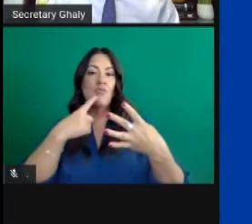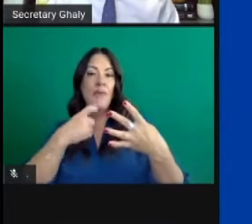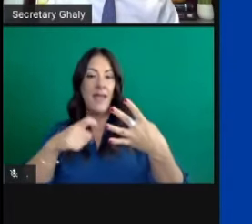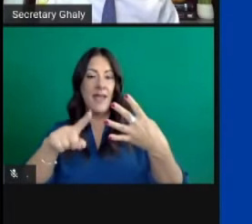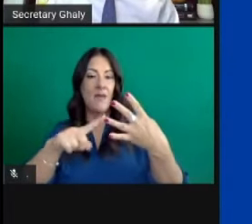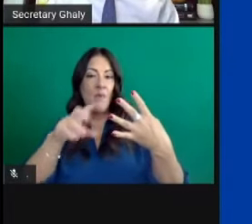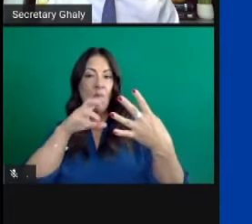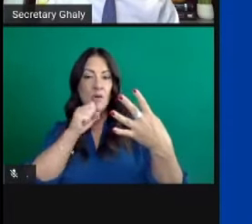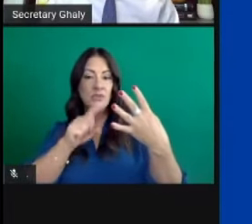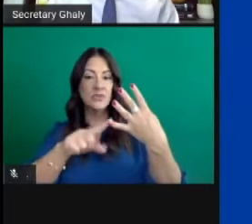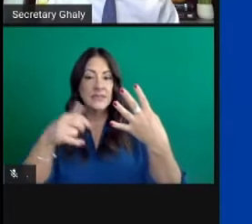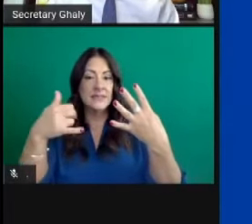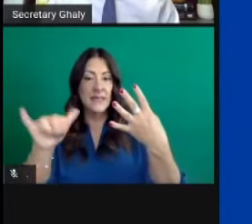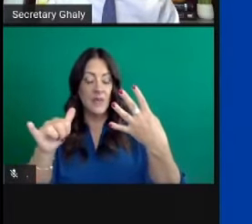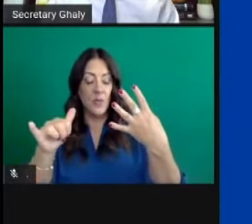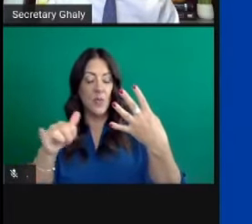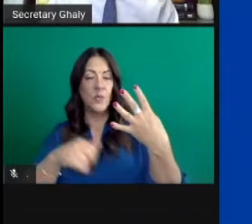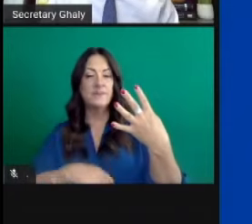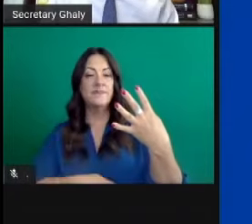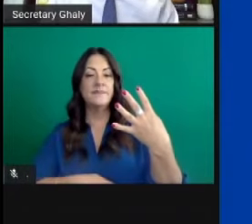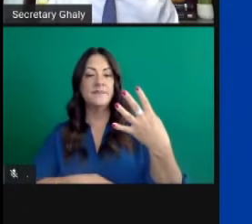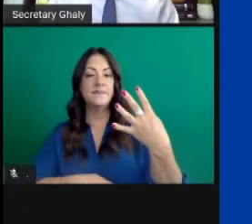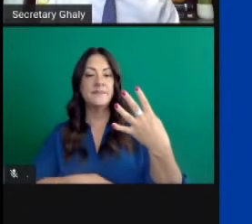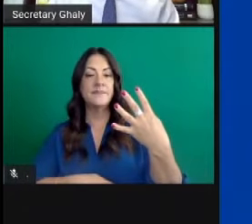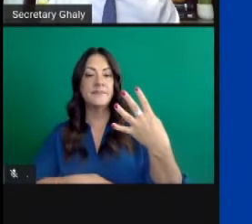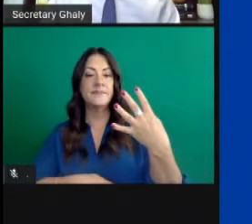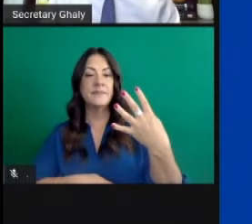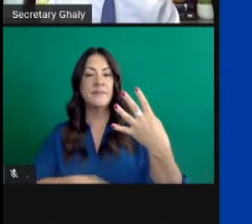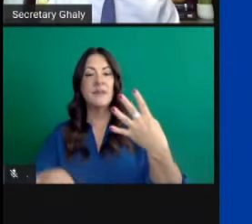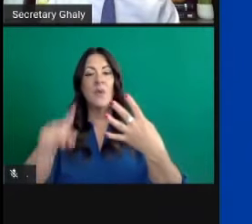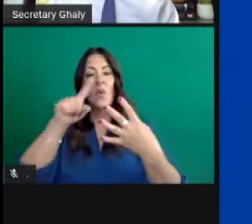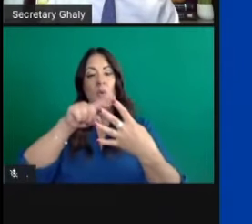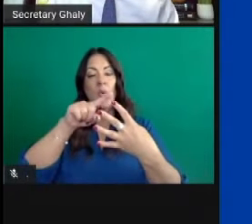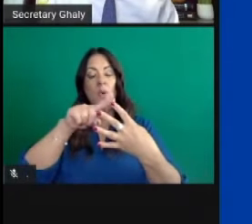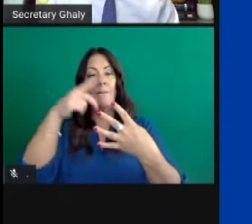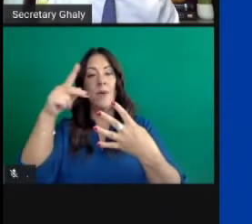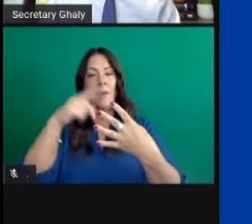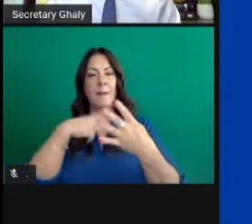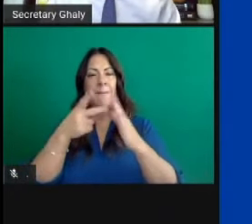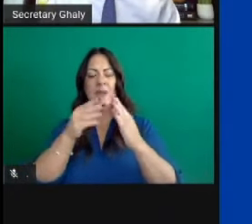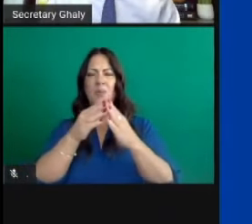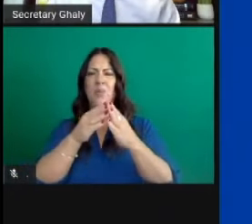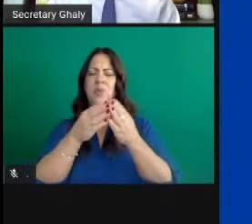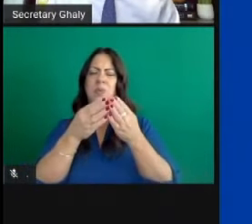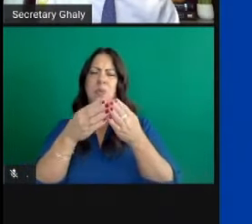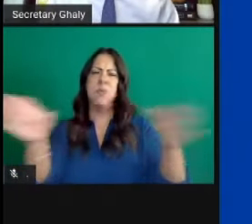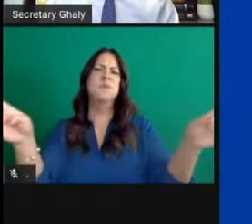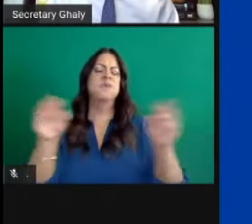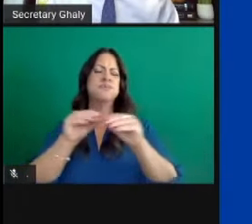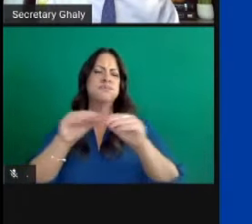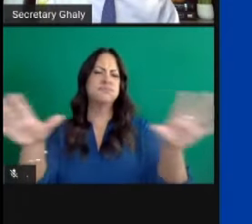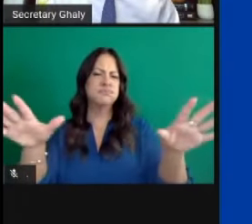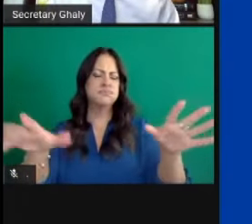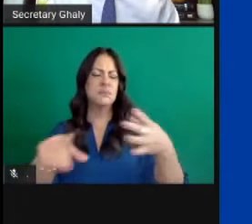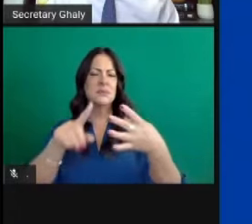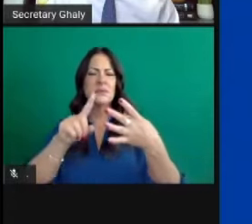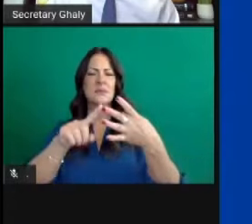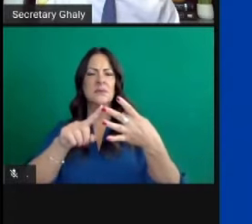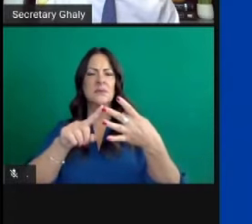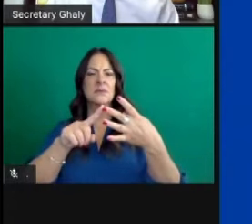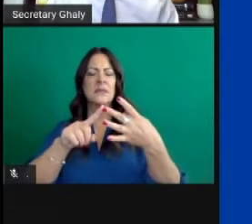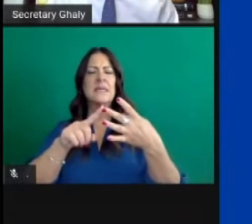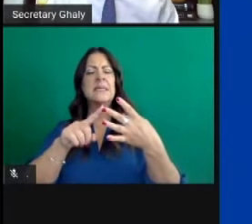orange, and yellow. That's widespread, substantial, moderate, and minimal transmission. And you can see that each